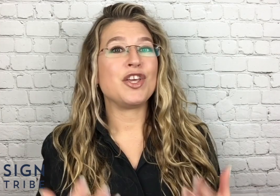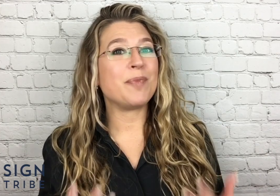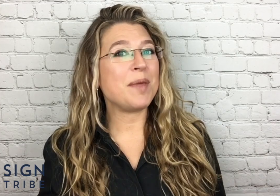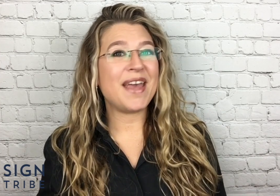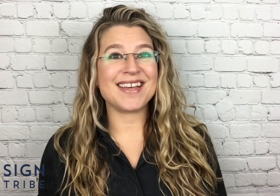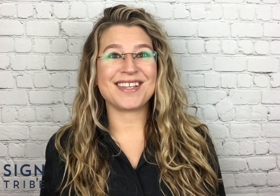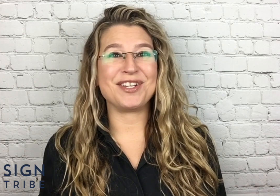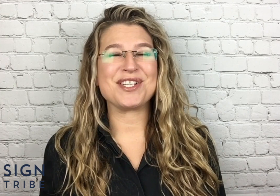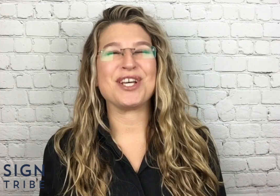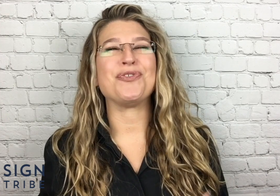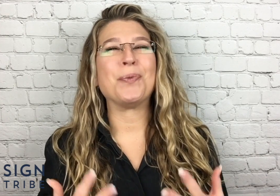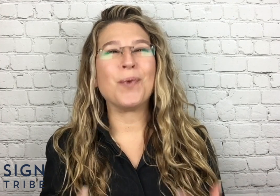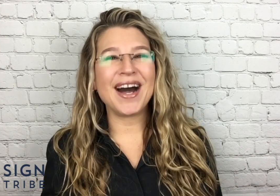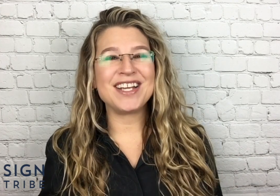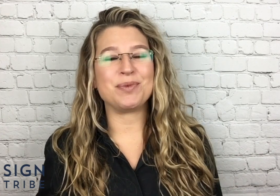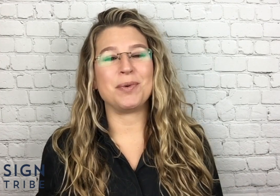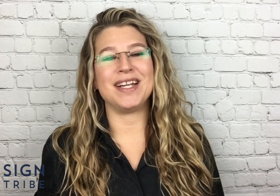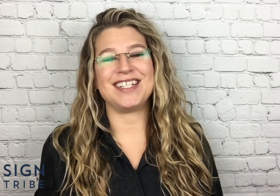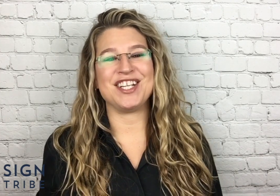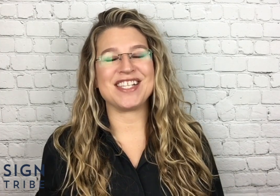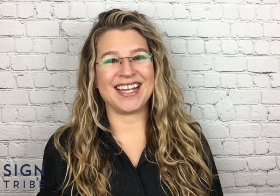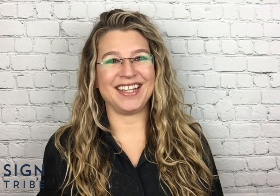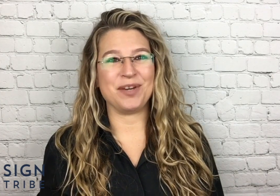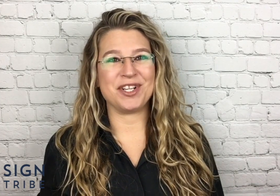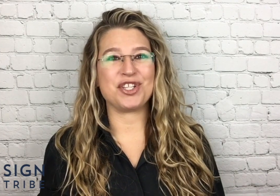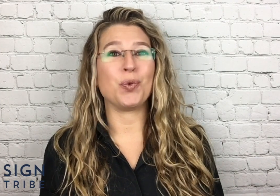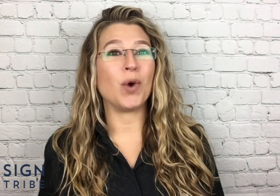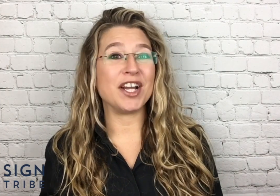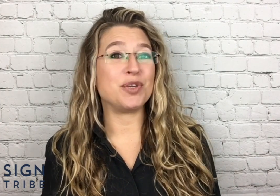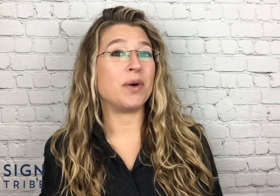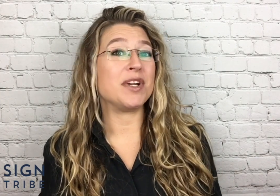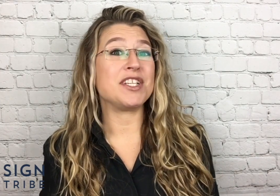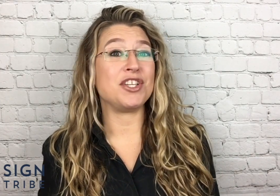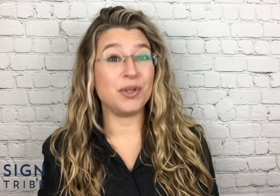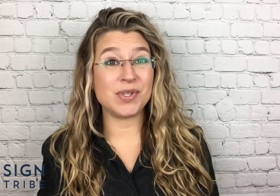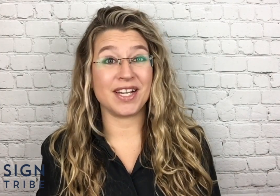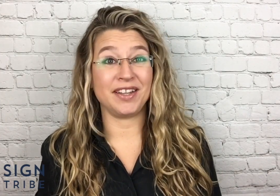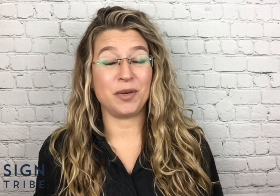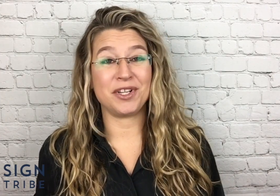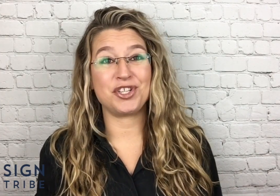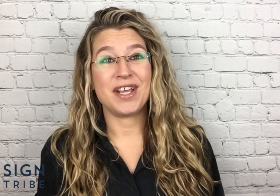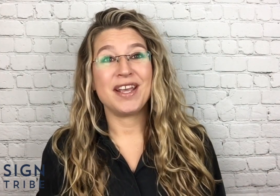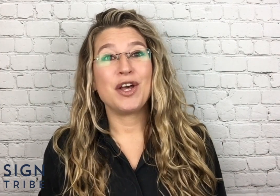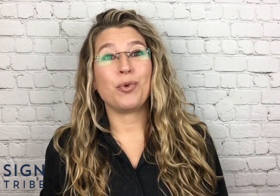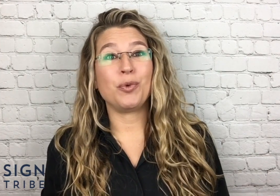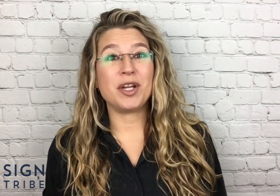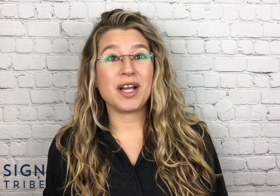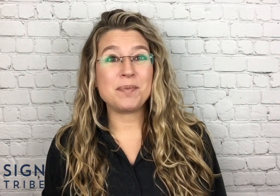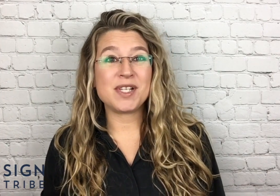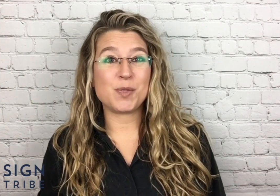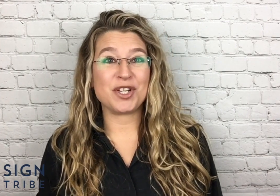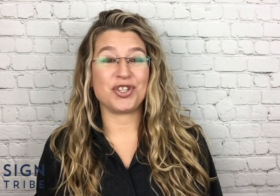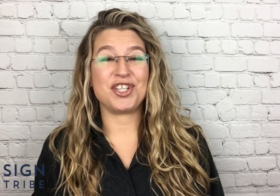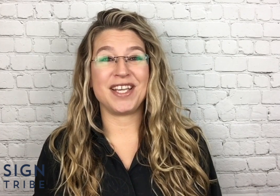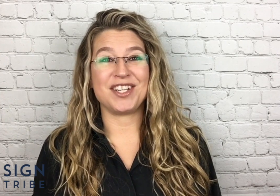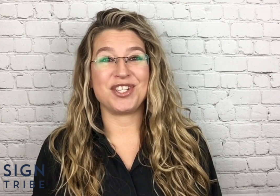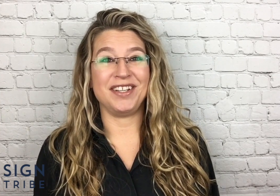You might be asking yourself, why do I want to teach sign language? Why do I want to use sign language? Well, when it comes to special education, there are